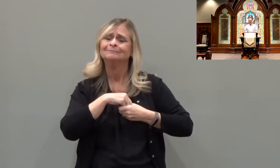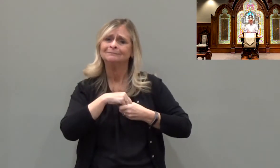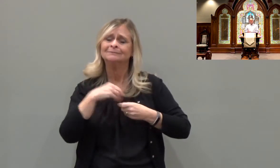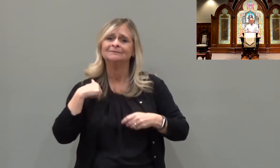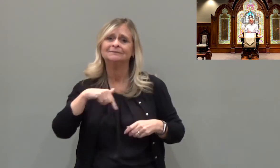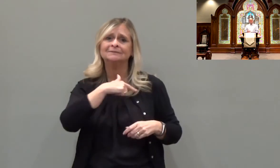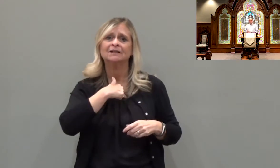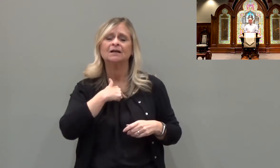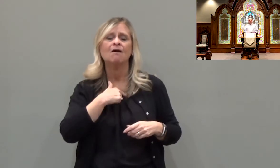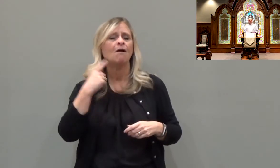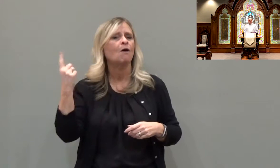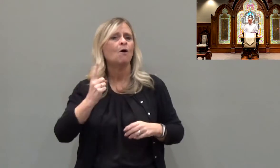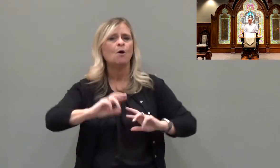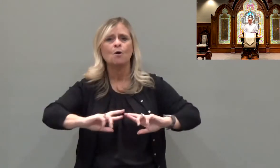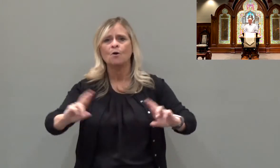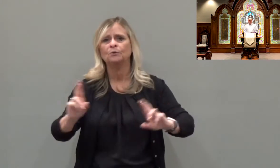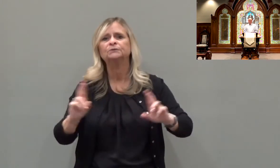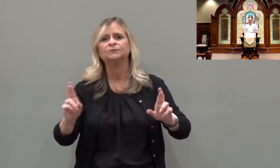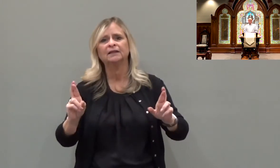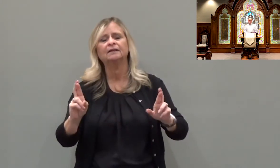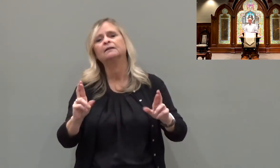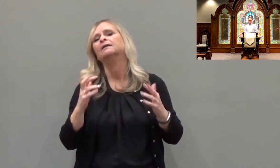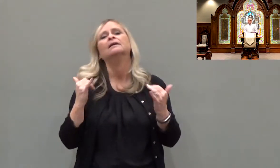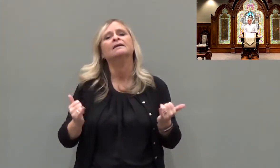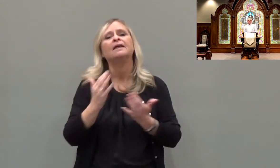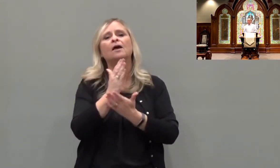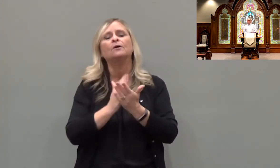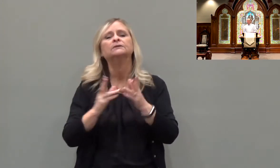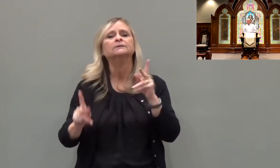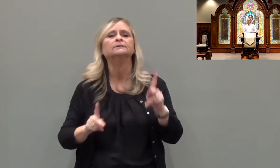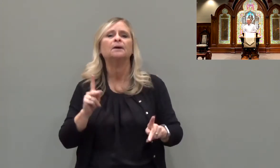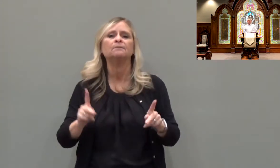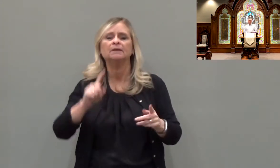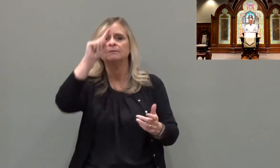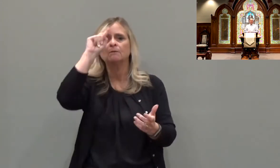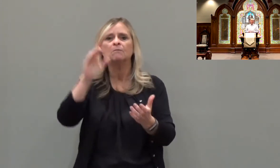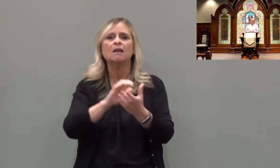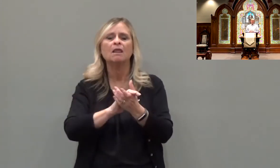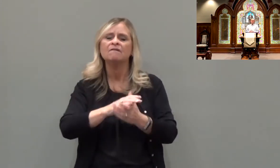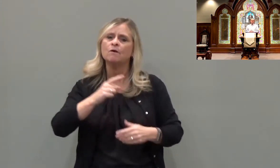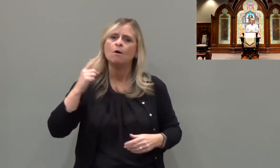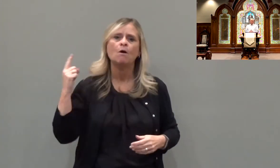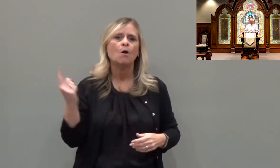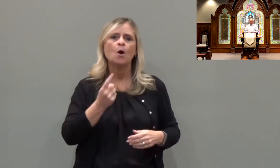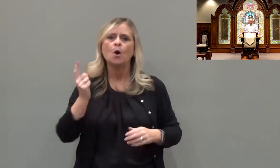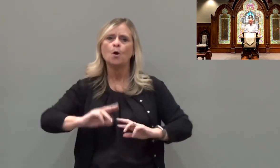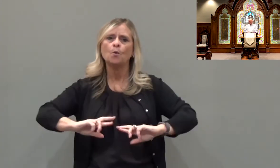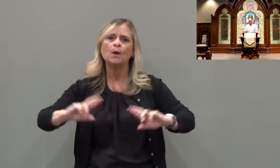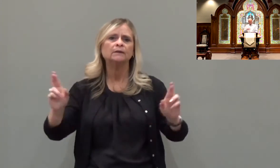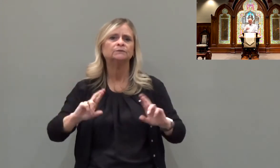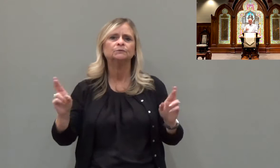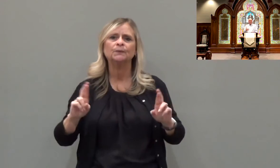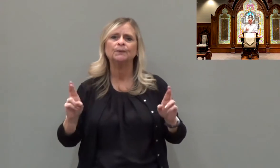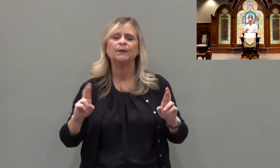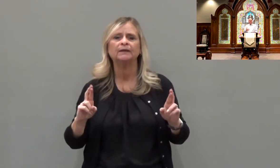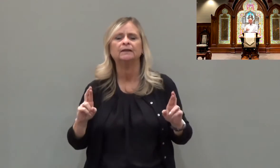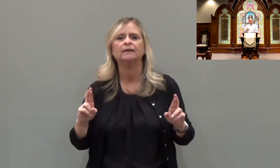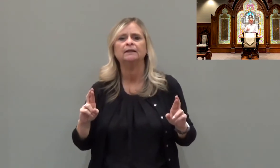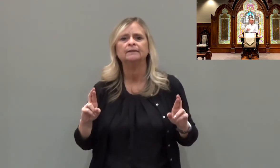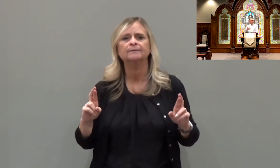to always be ready. Now, there are some people who believe that being always ready